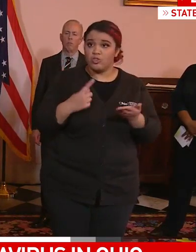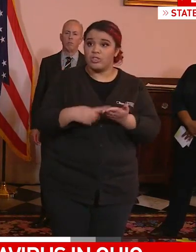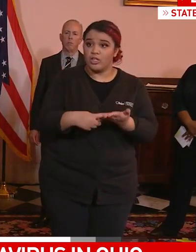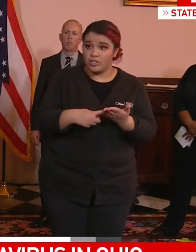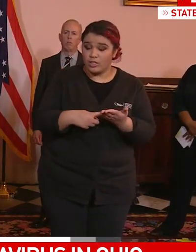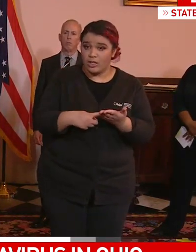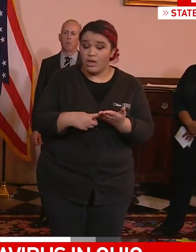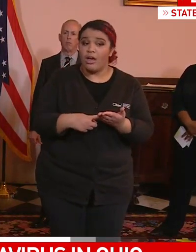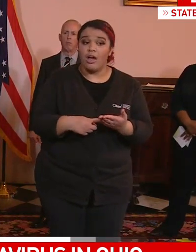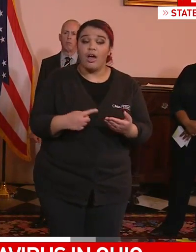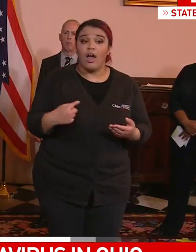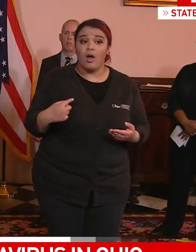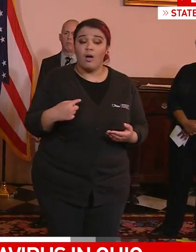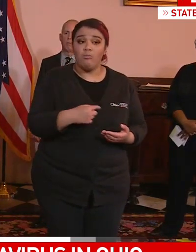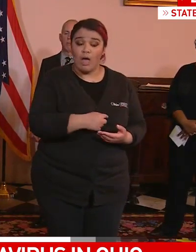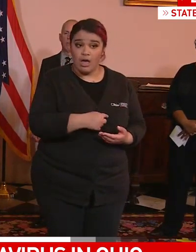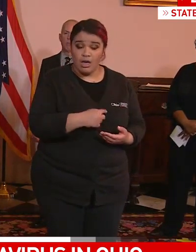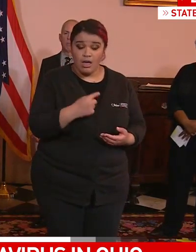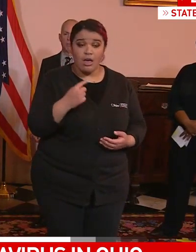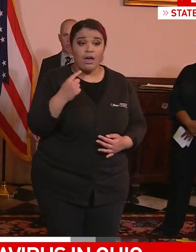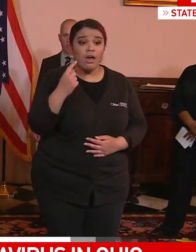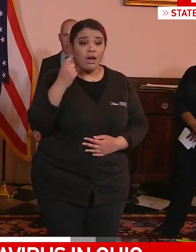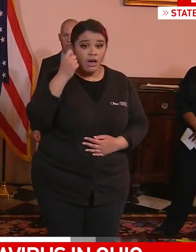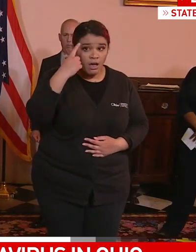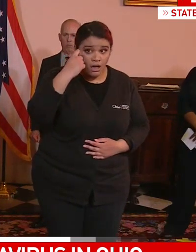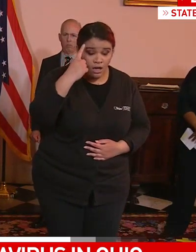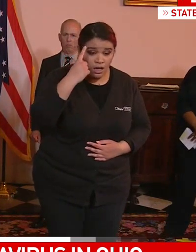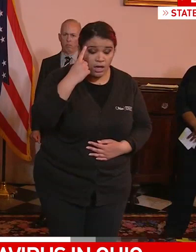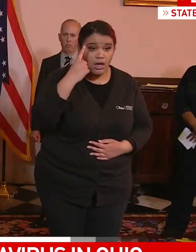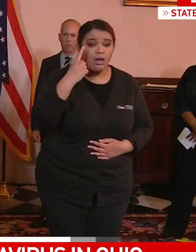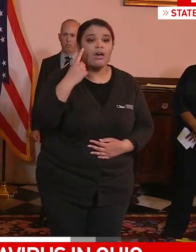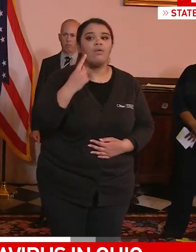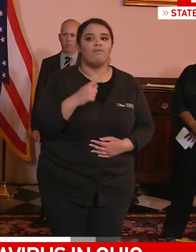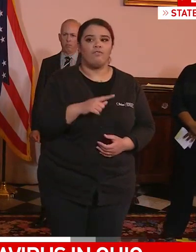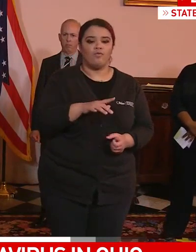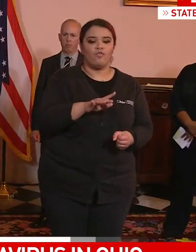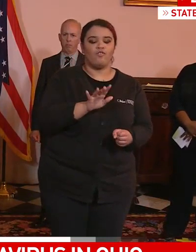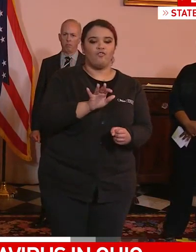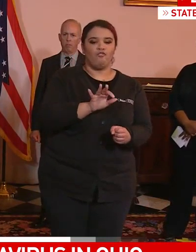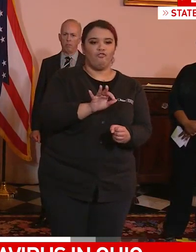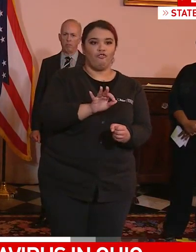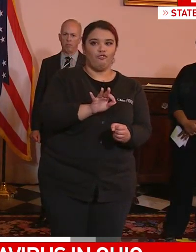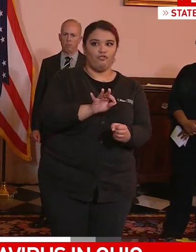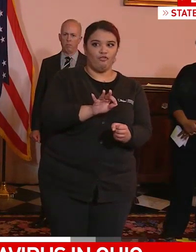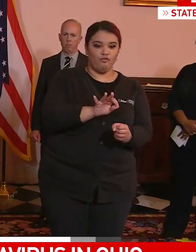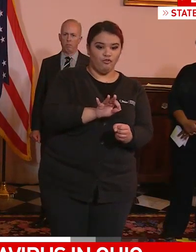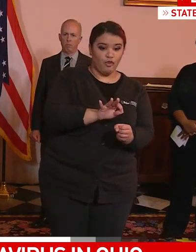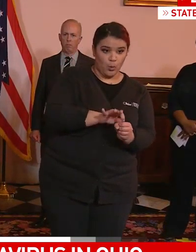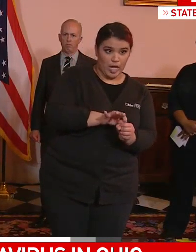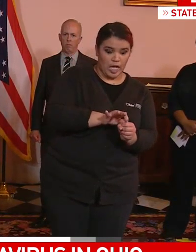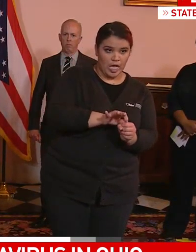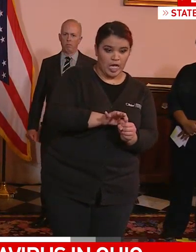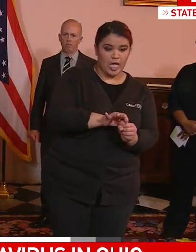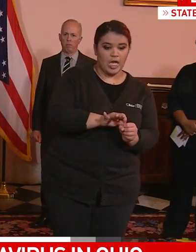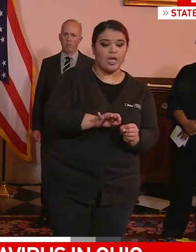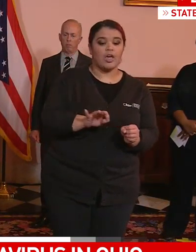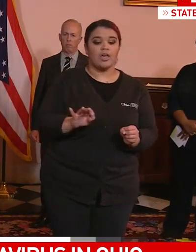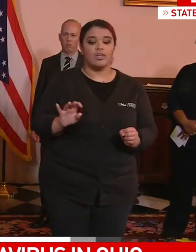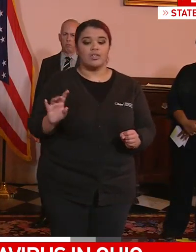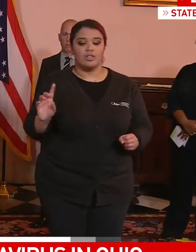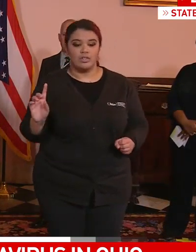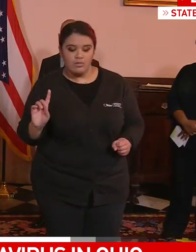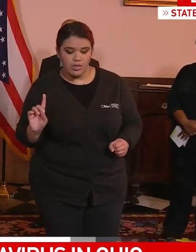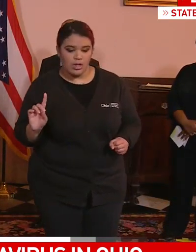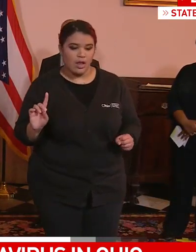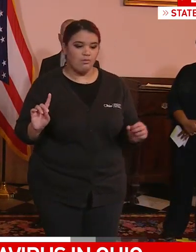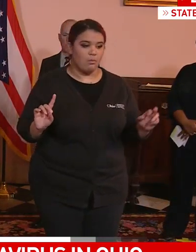to discussion is in regard to making sure that voters, Democrats voting in Democrat primary, independents